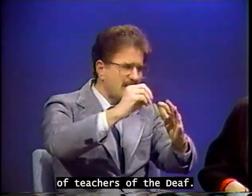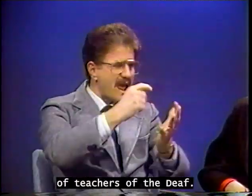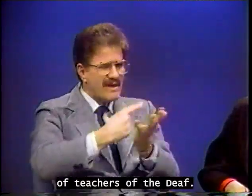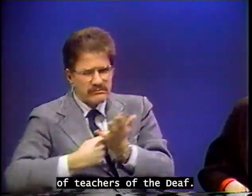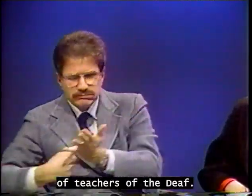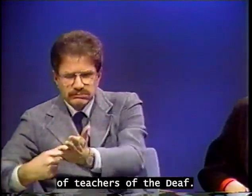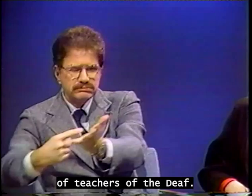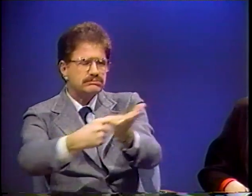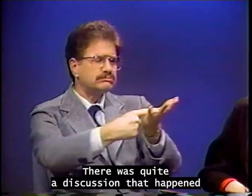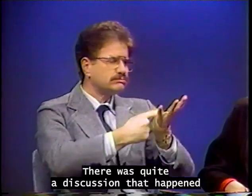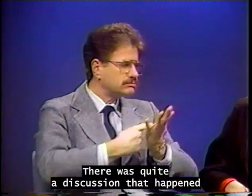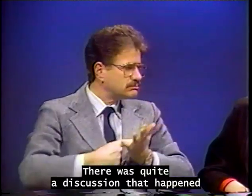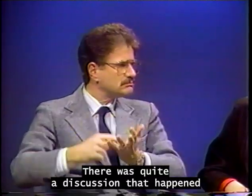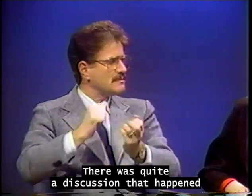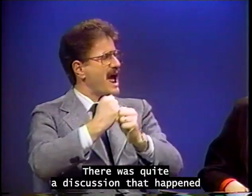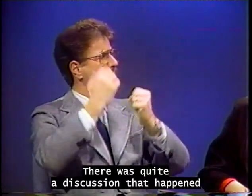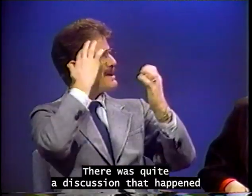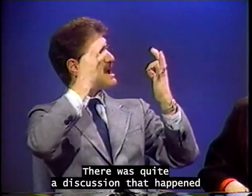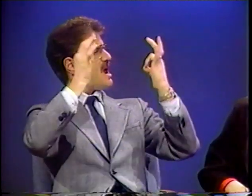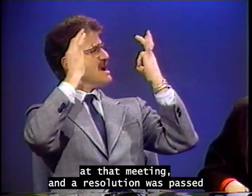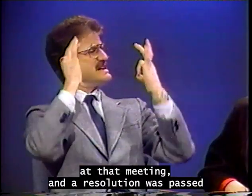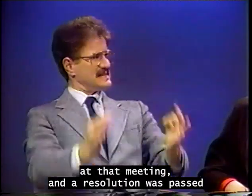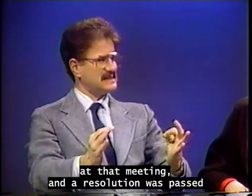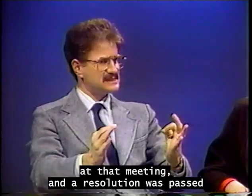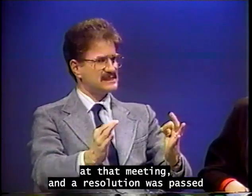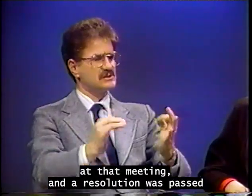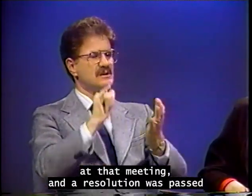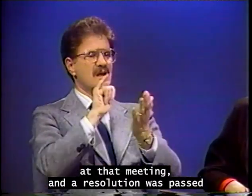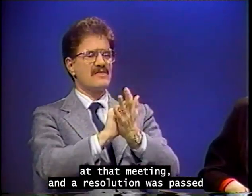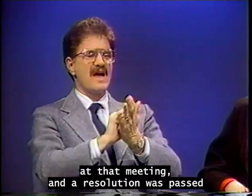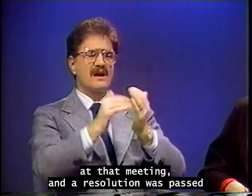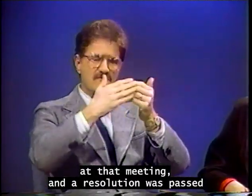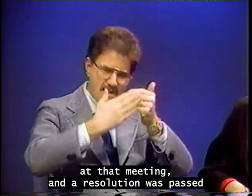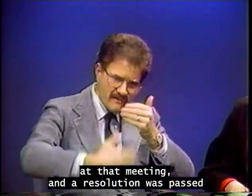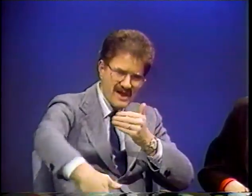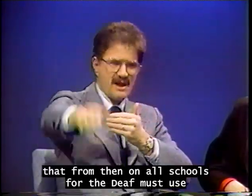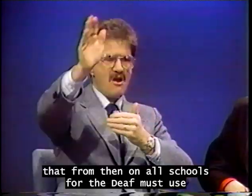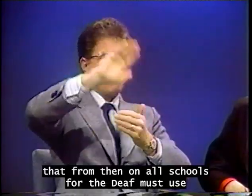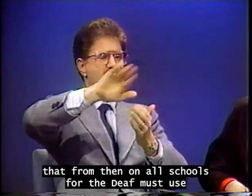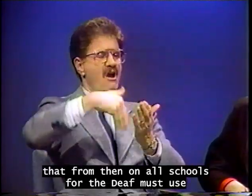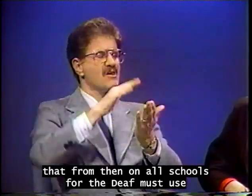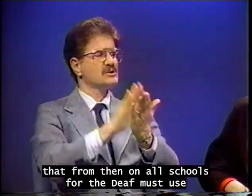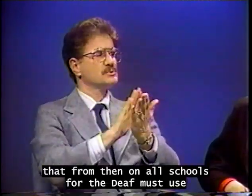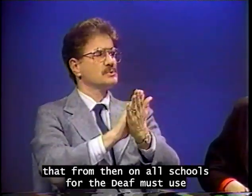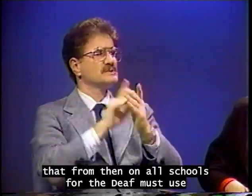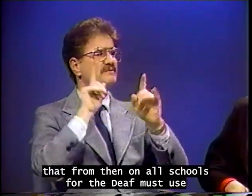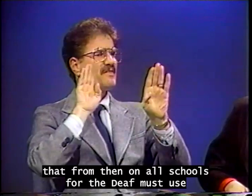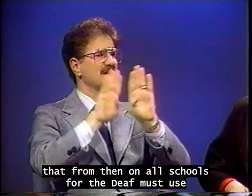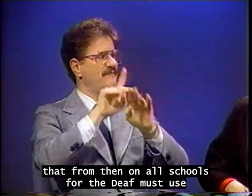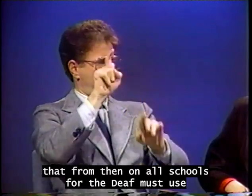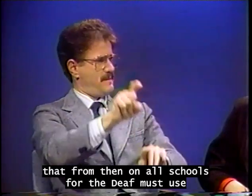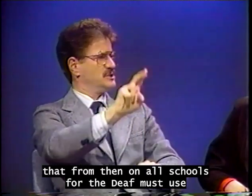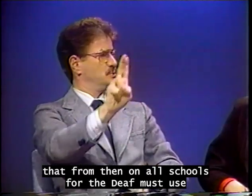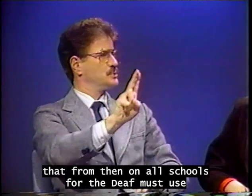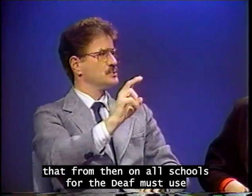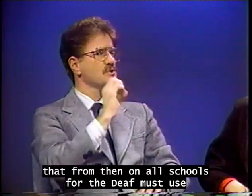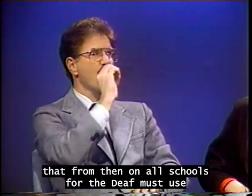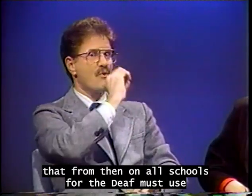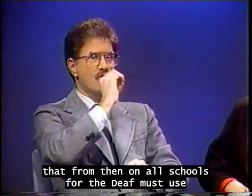of the deaf. There was quite a discussion that happened at that meeting, and a resolution was passed that from then on, all schools for the deaf